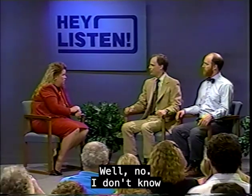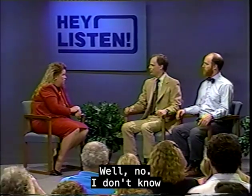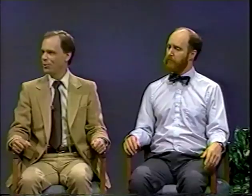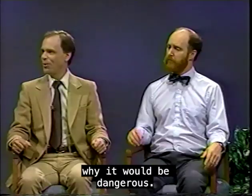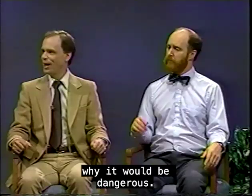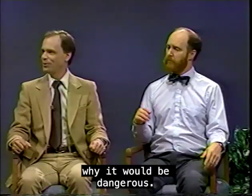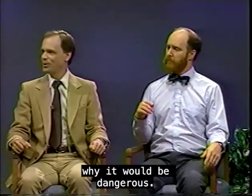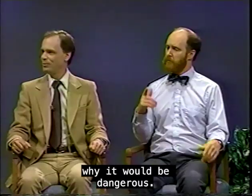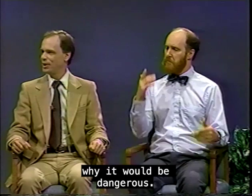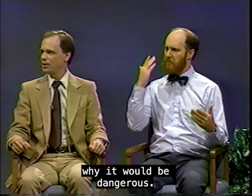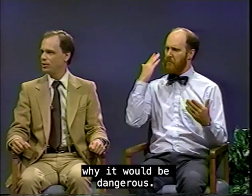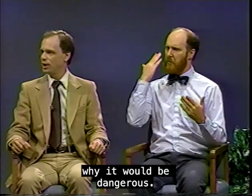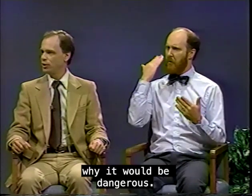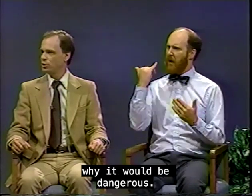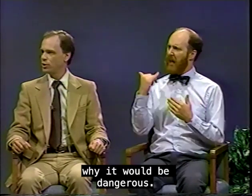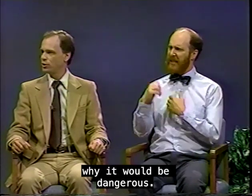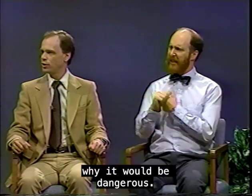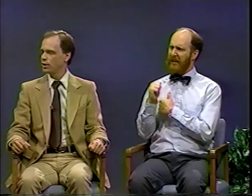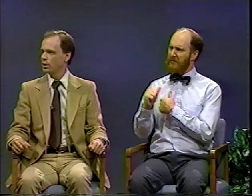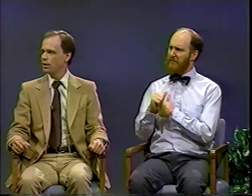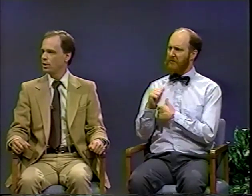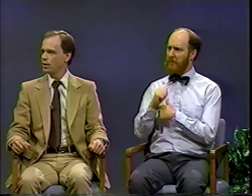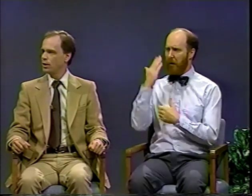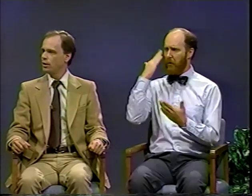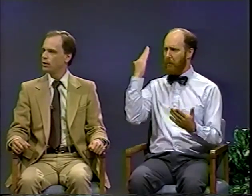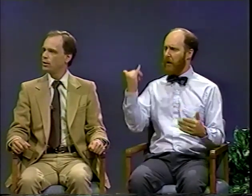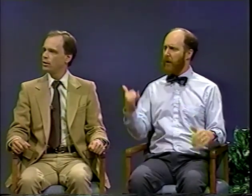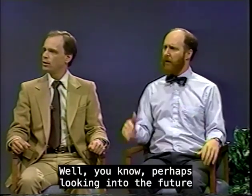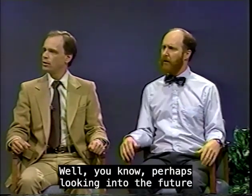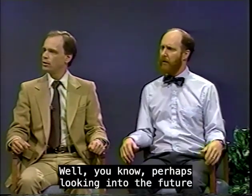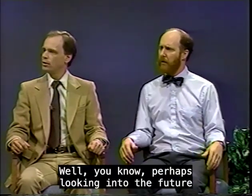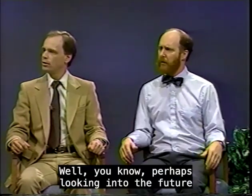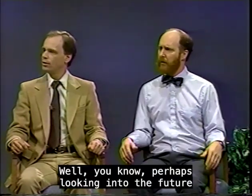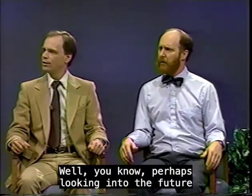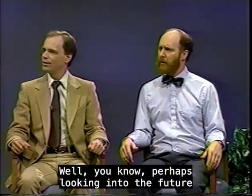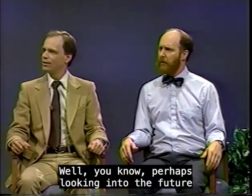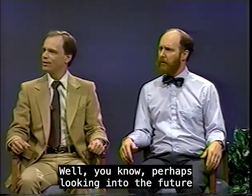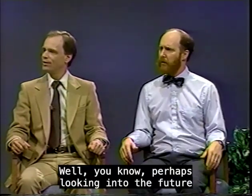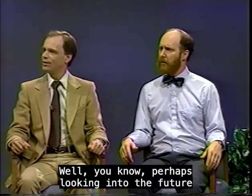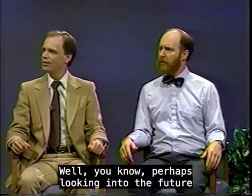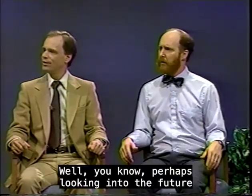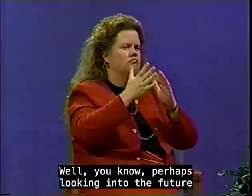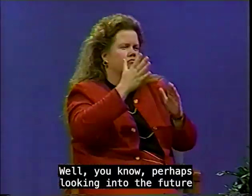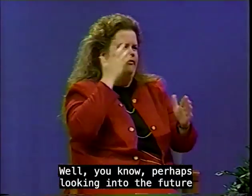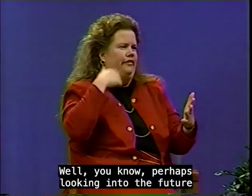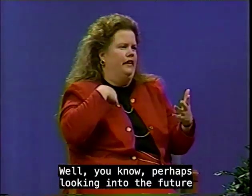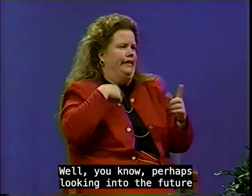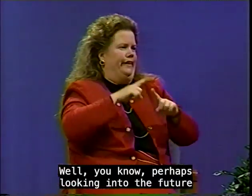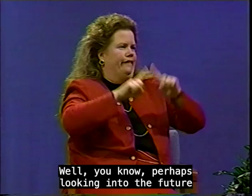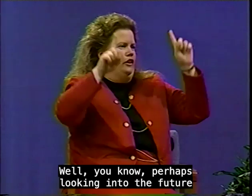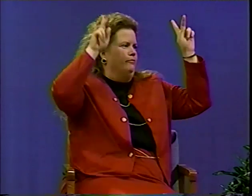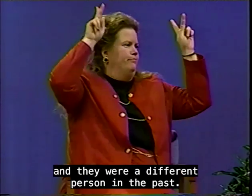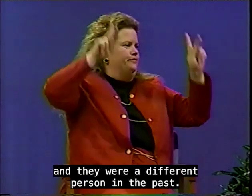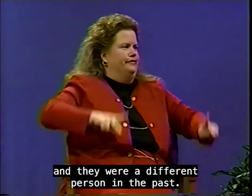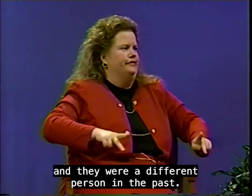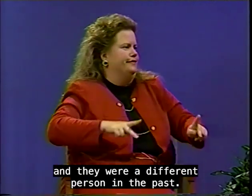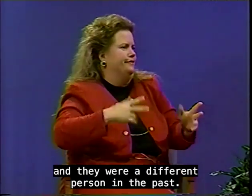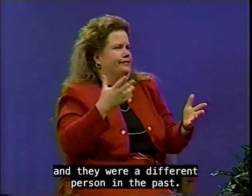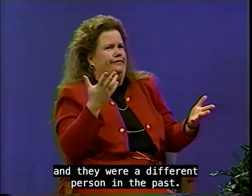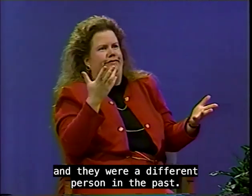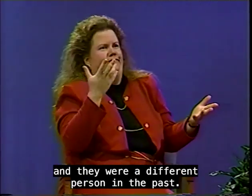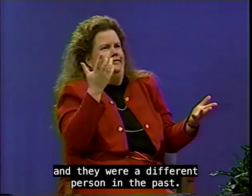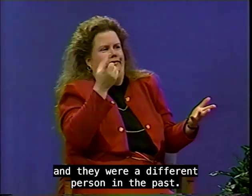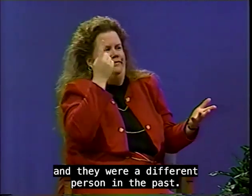I don't know why it would be dangerous. Well, you know, perhaps looking into the future